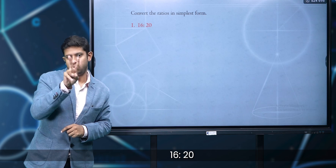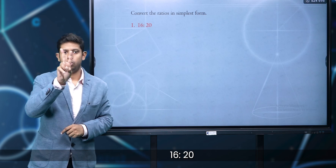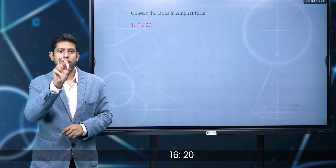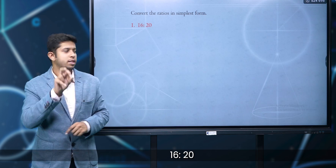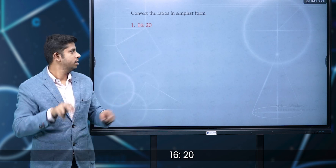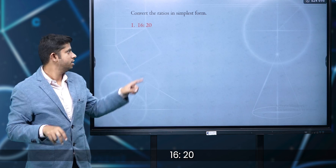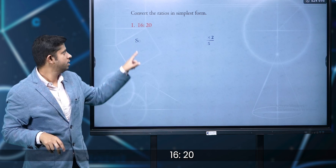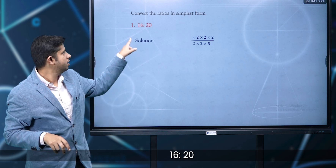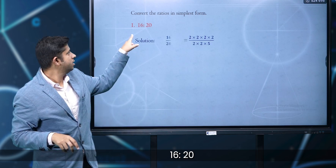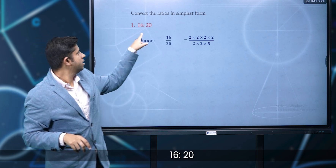16:20.